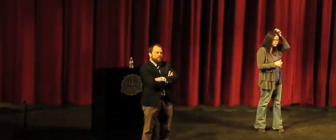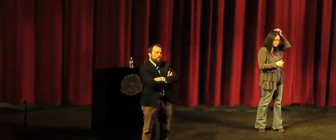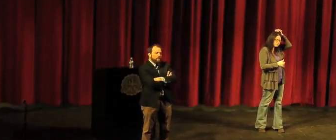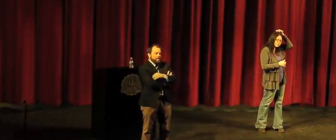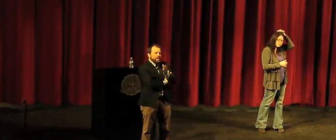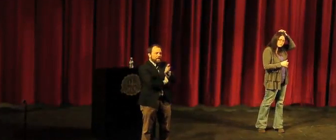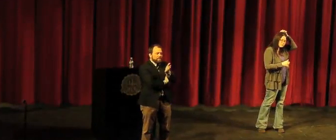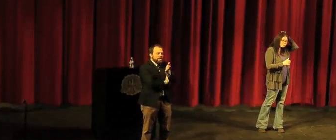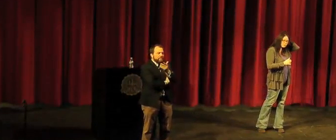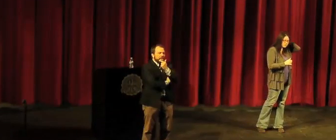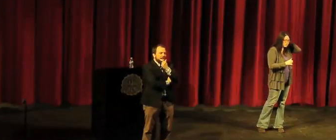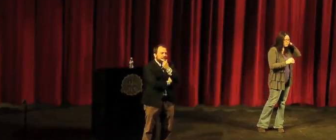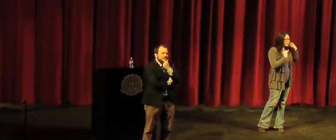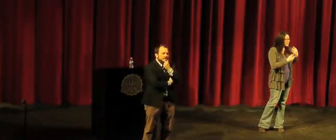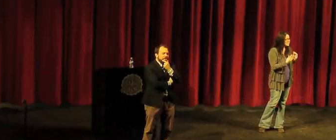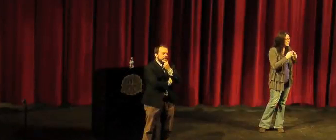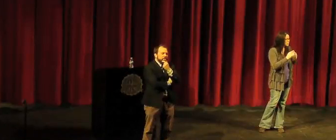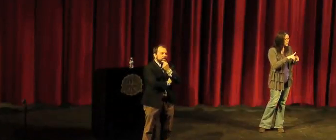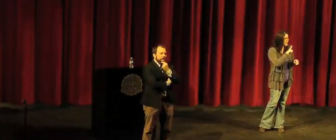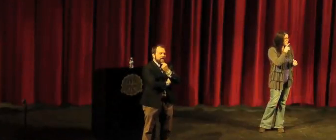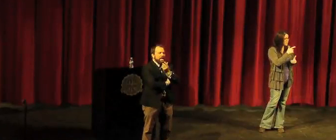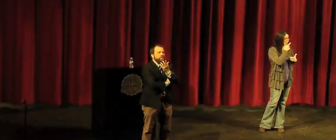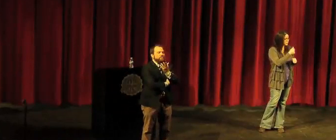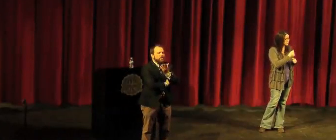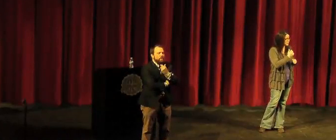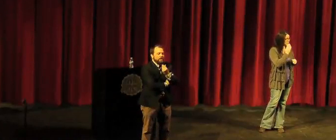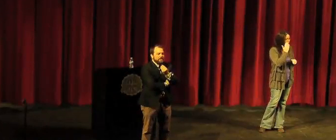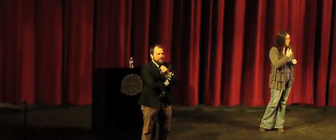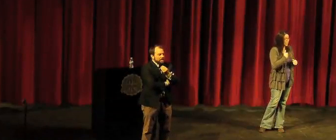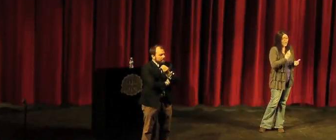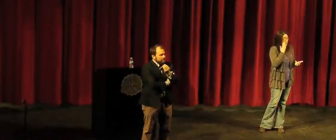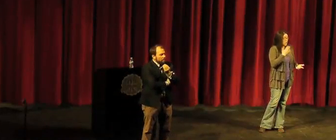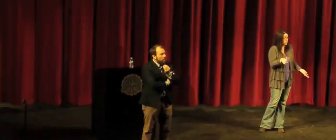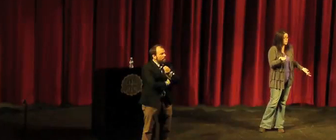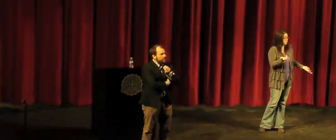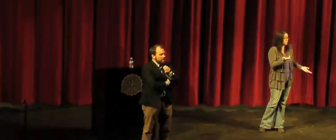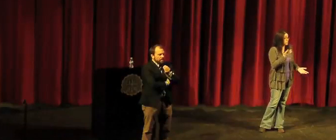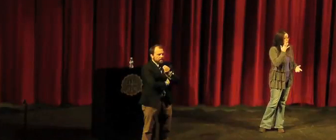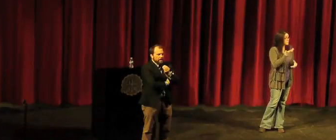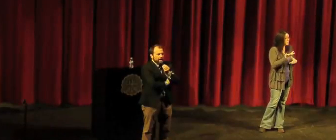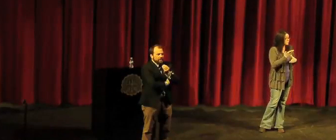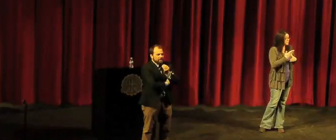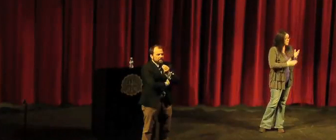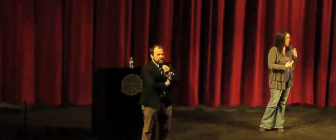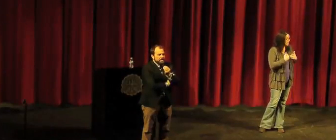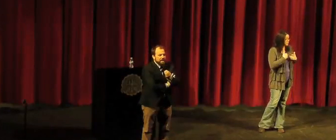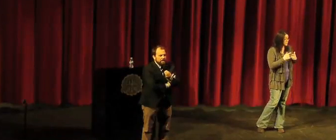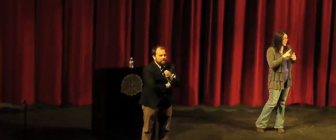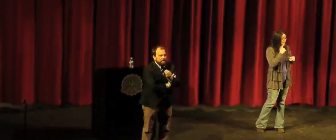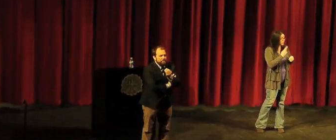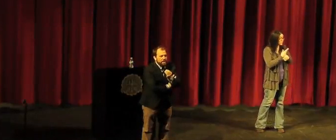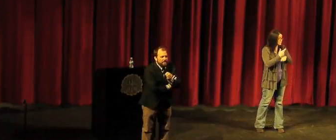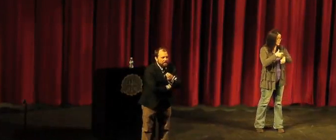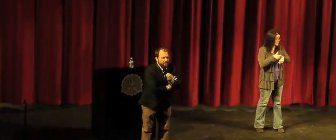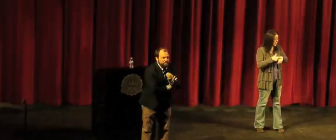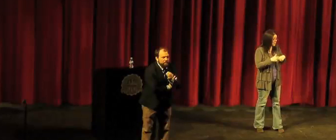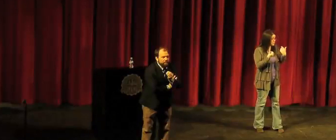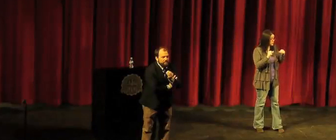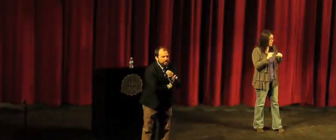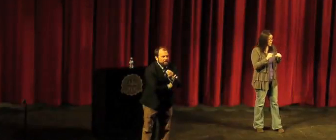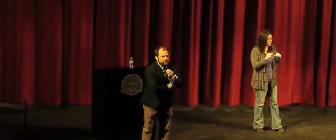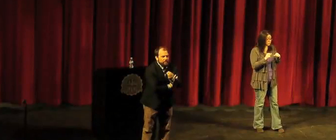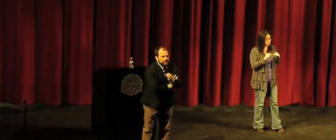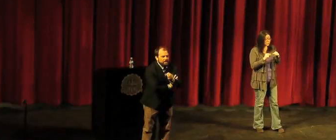Is there more? I mean, I'm genuinely interested in knowing. I don't know, because part of me, I actually spend time trying to get